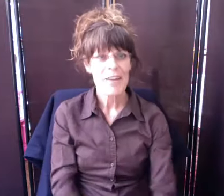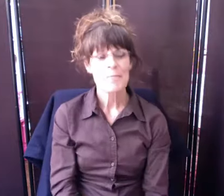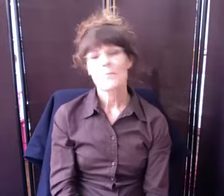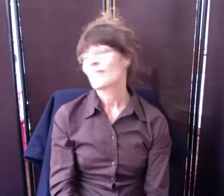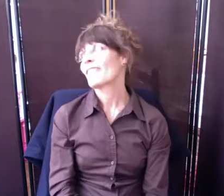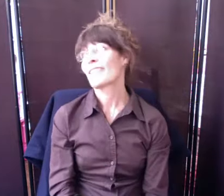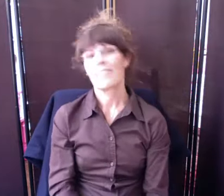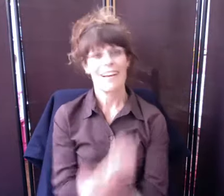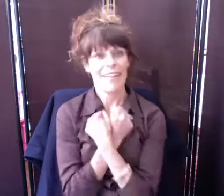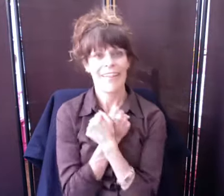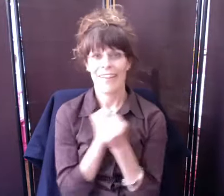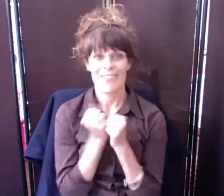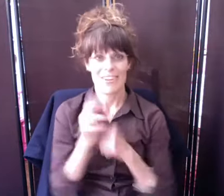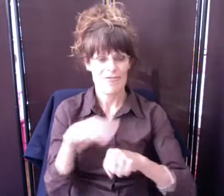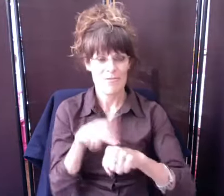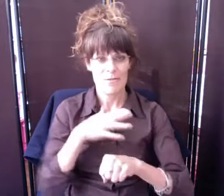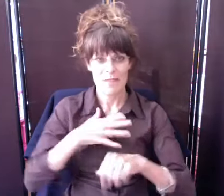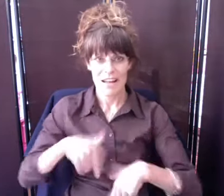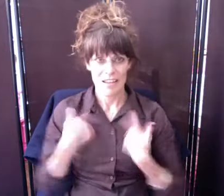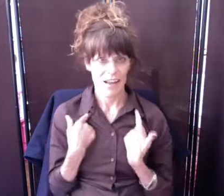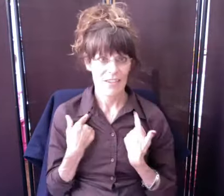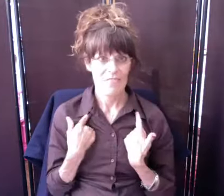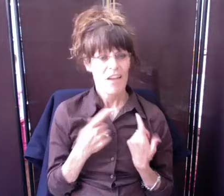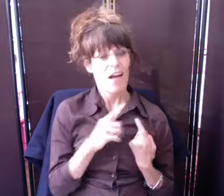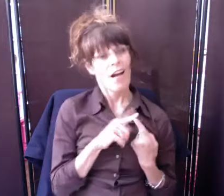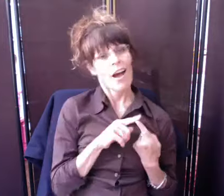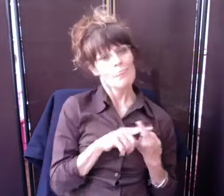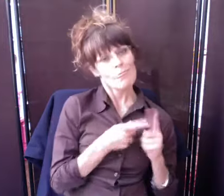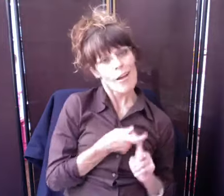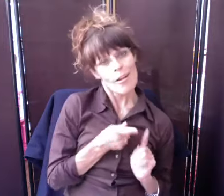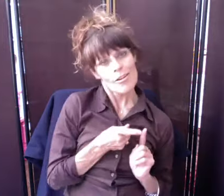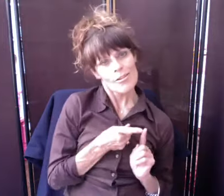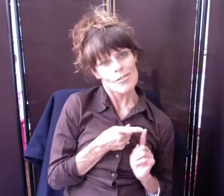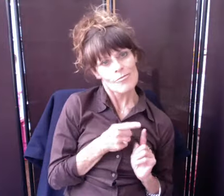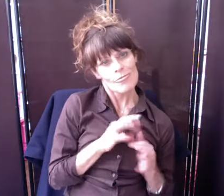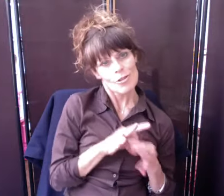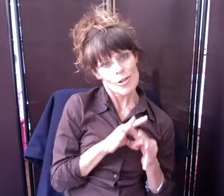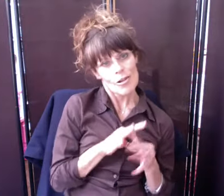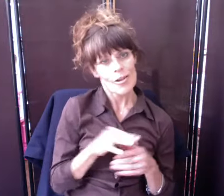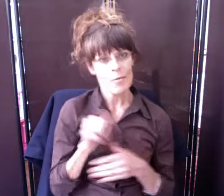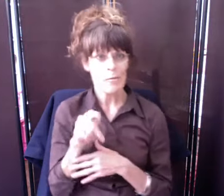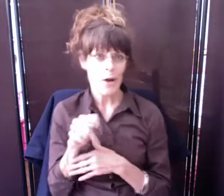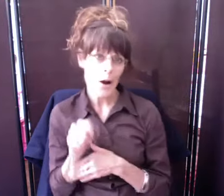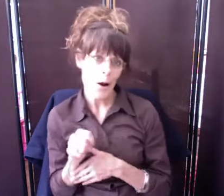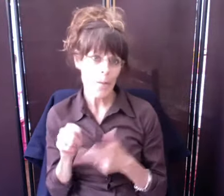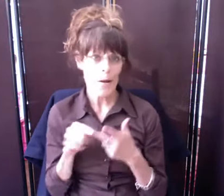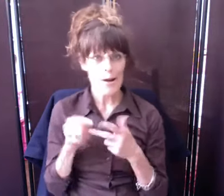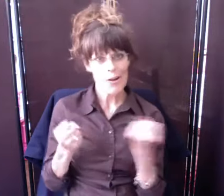my life started to look, right? Like I had a relationship, I had an apartment, I had a car, you know, stuff. And